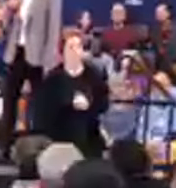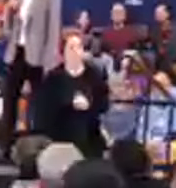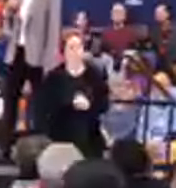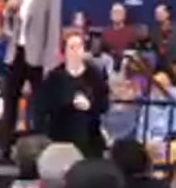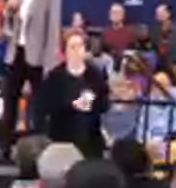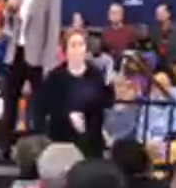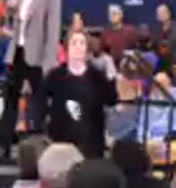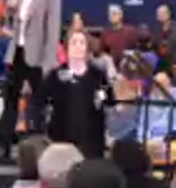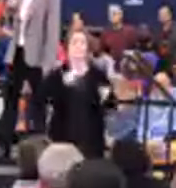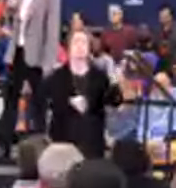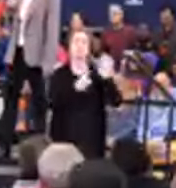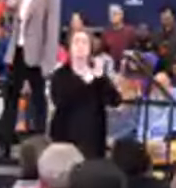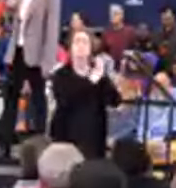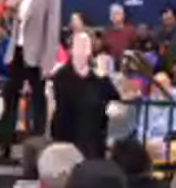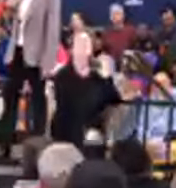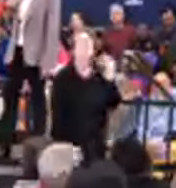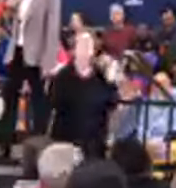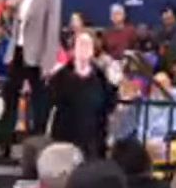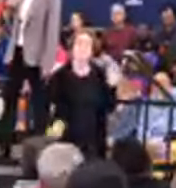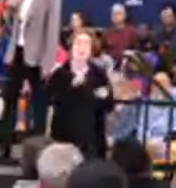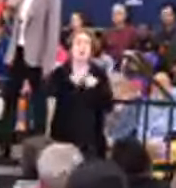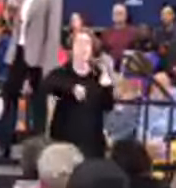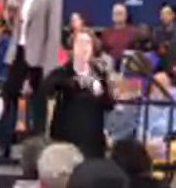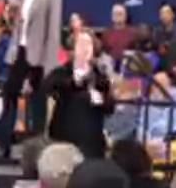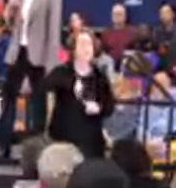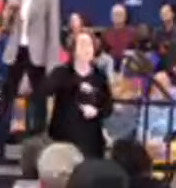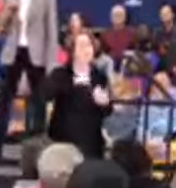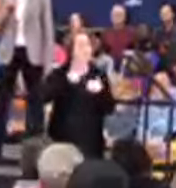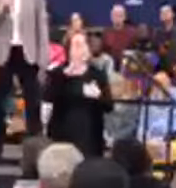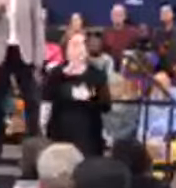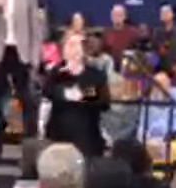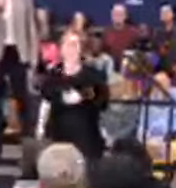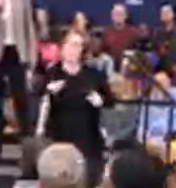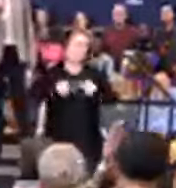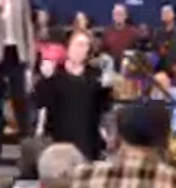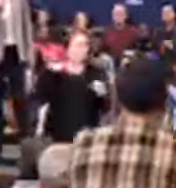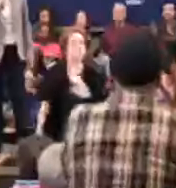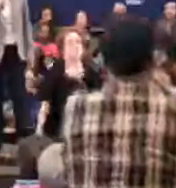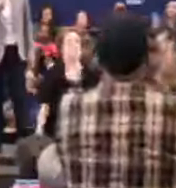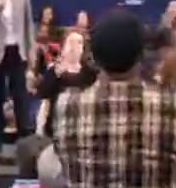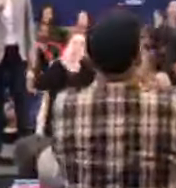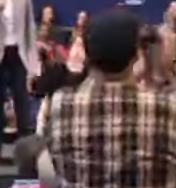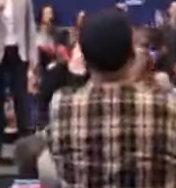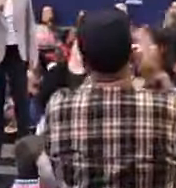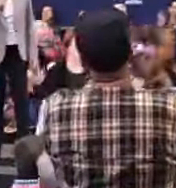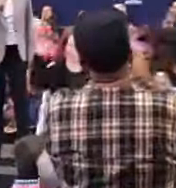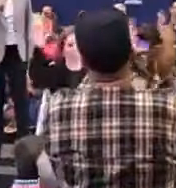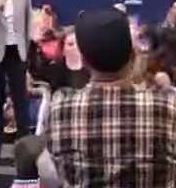And justice is on the ballot, or we have a criminal living in the White House.